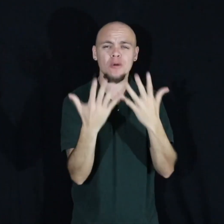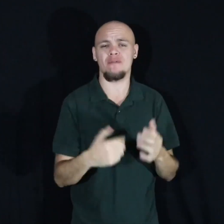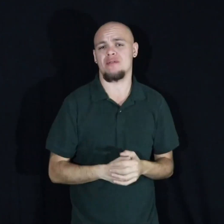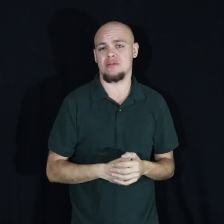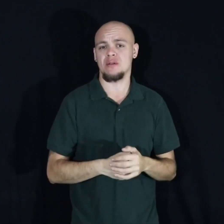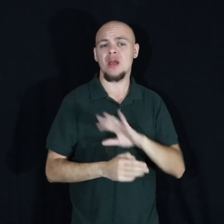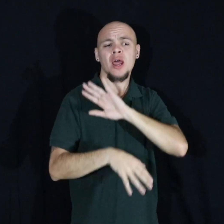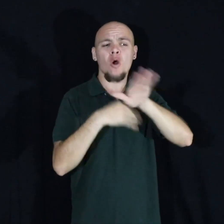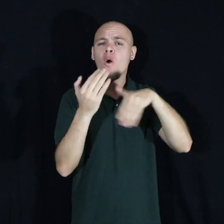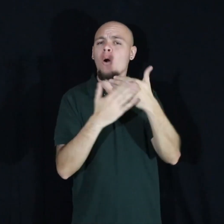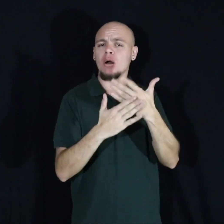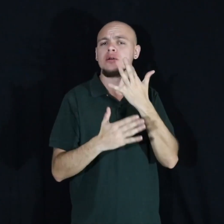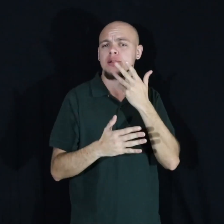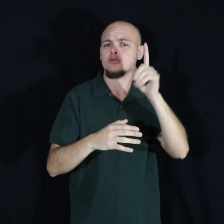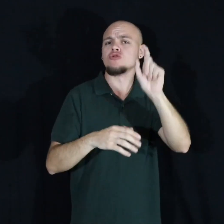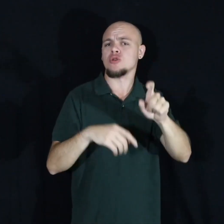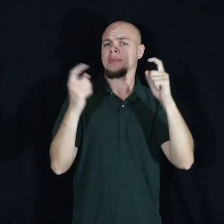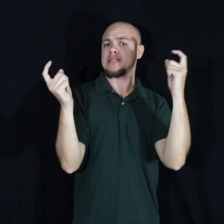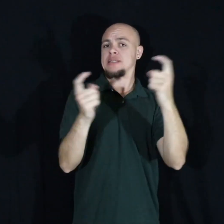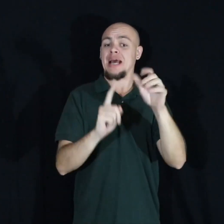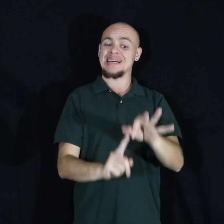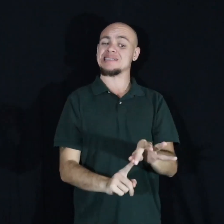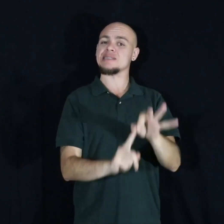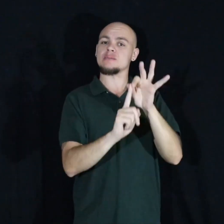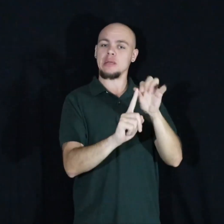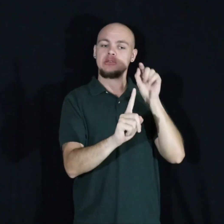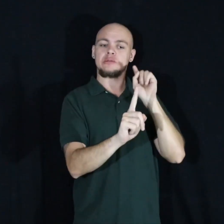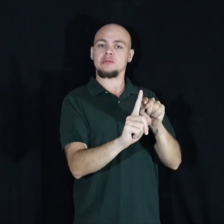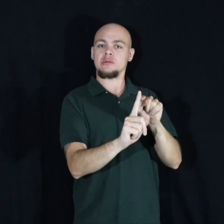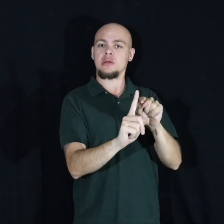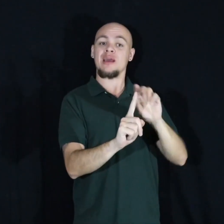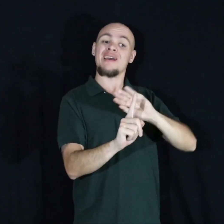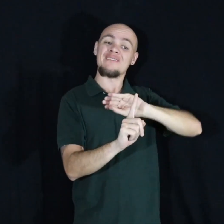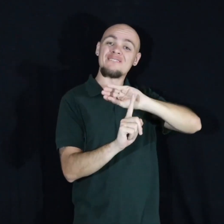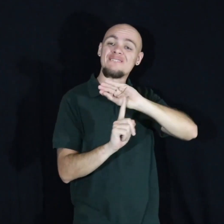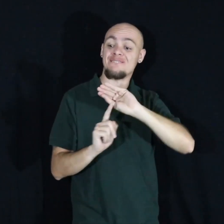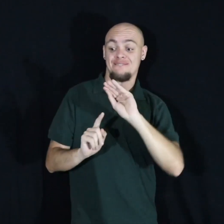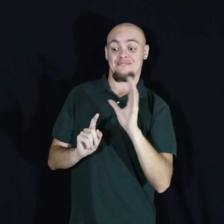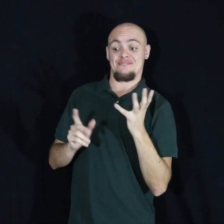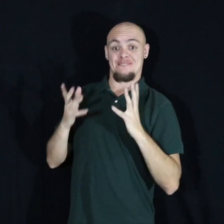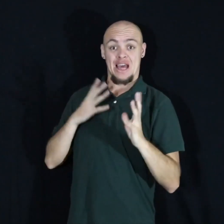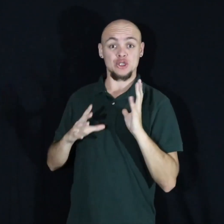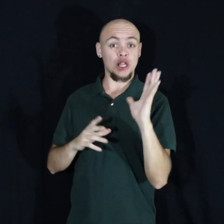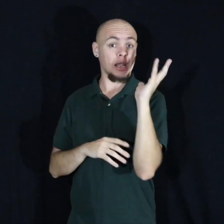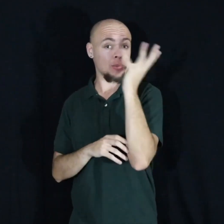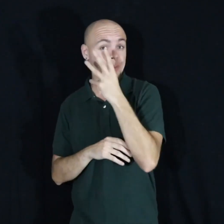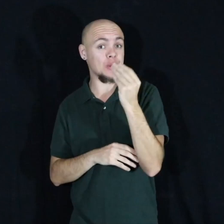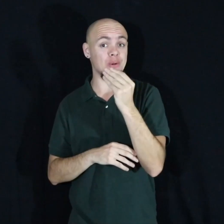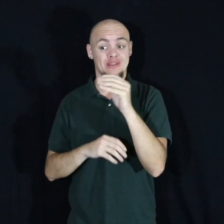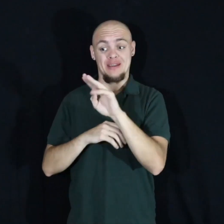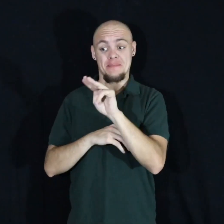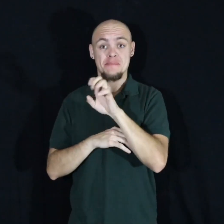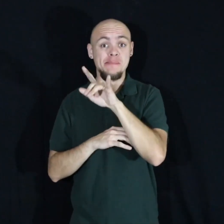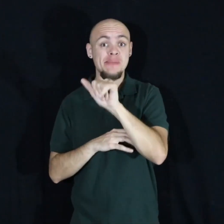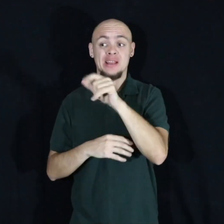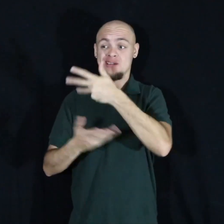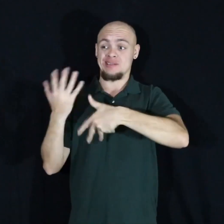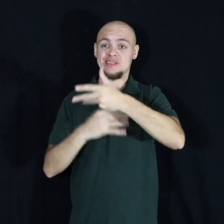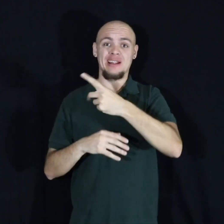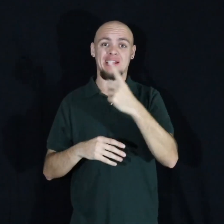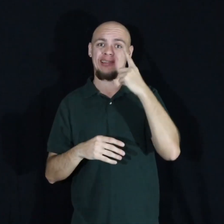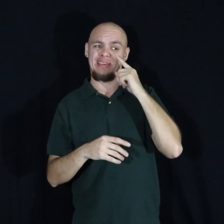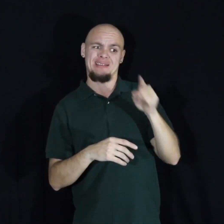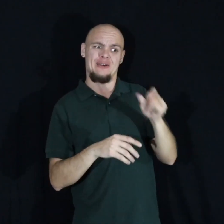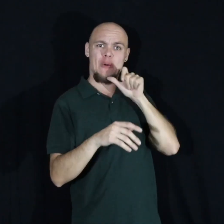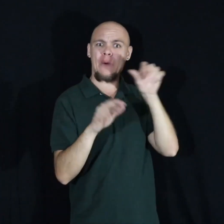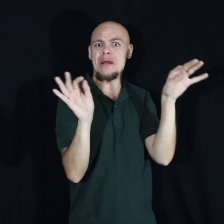skin should be celebrated, especially those that fashion, beauty, media, and society deem